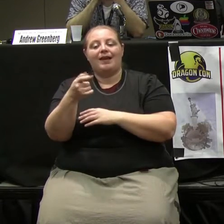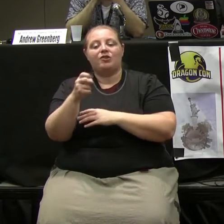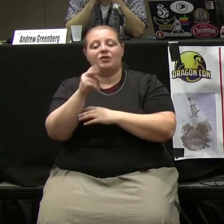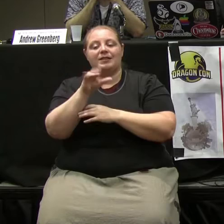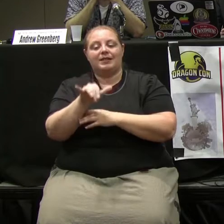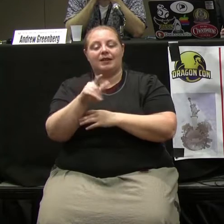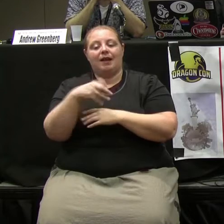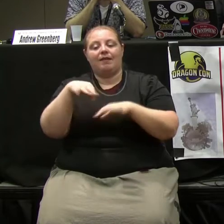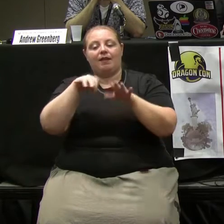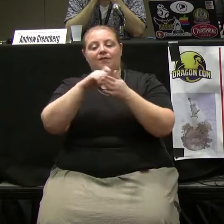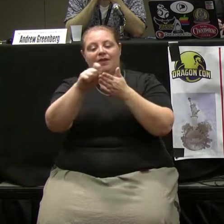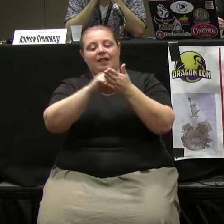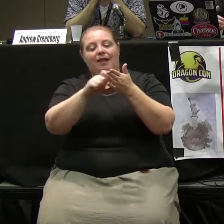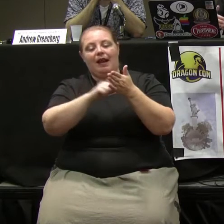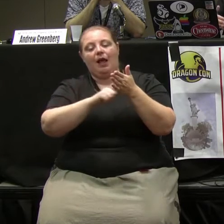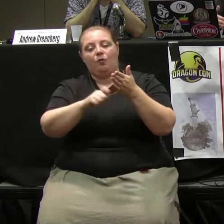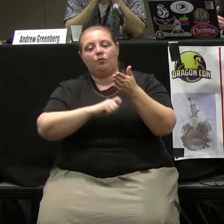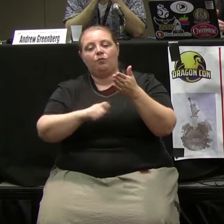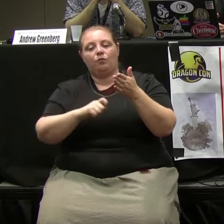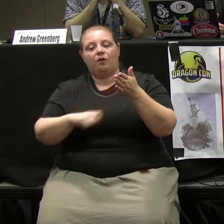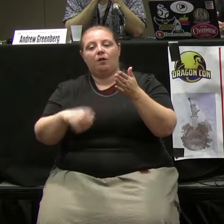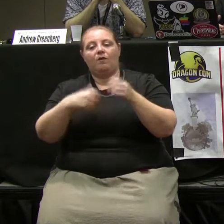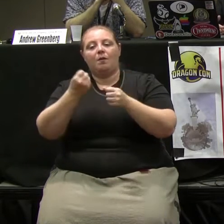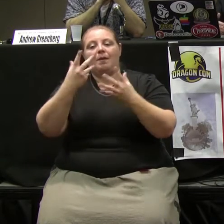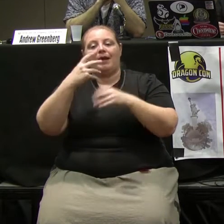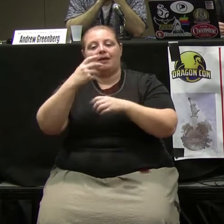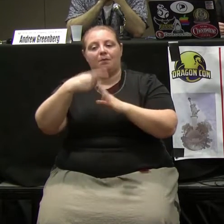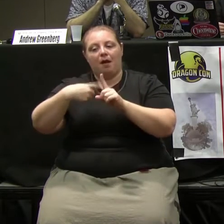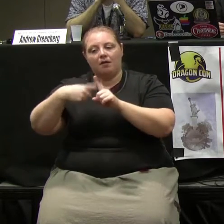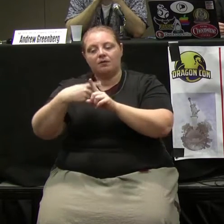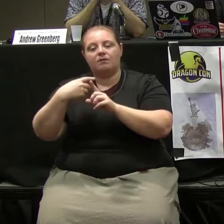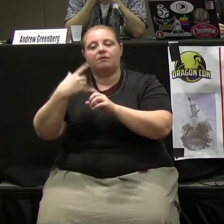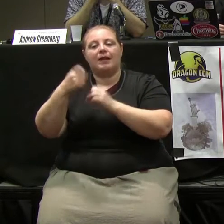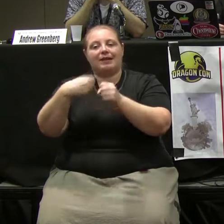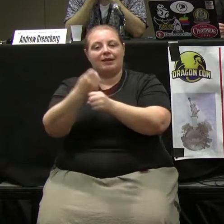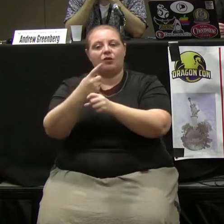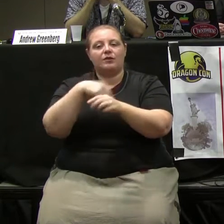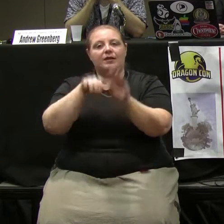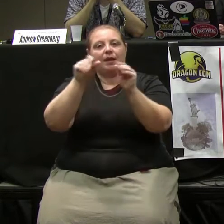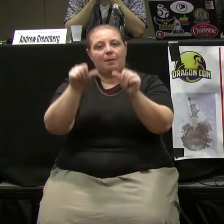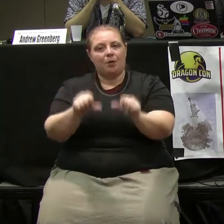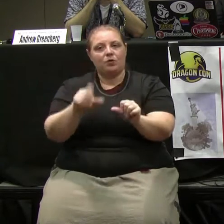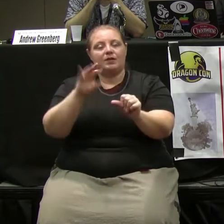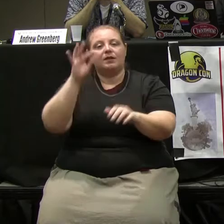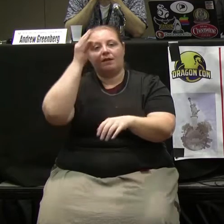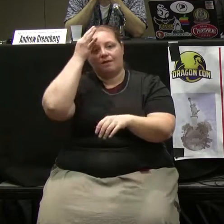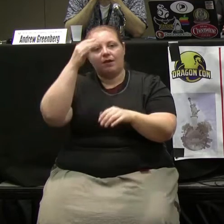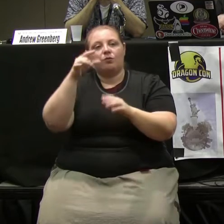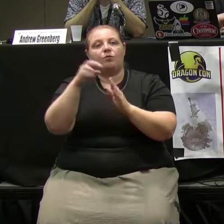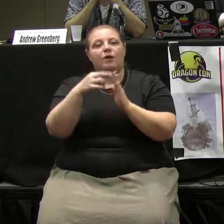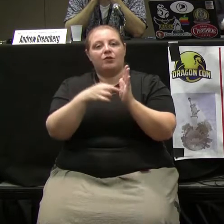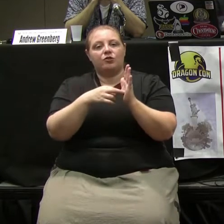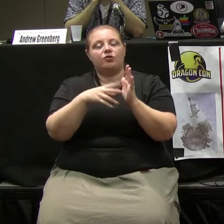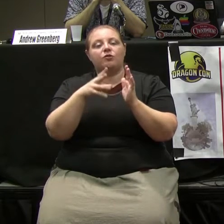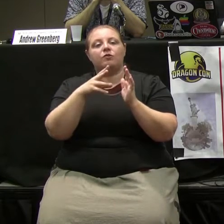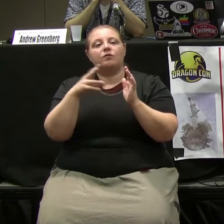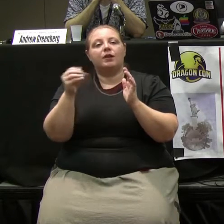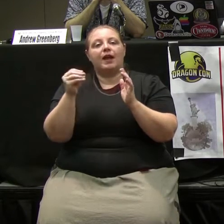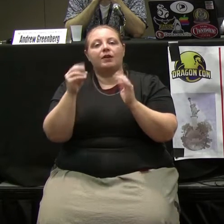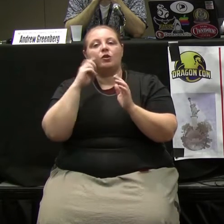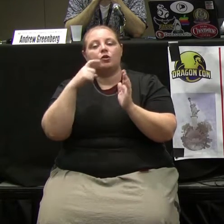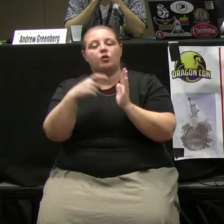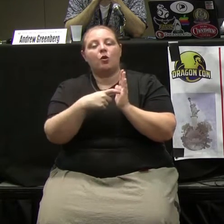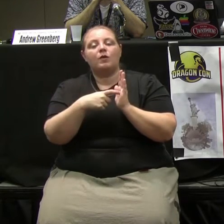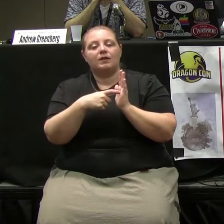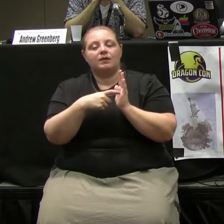the coming months and years, and those get posted in the Federal Register, and there's a notice and comment period. When